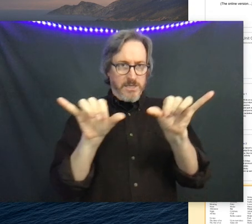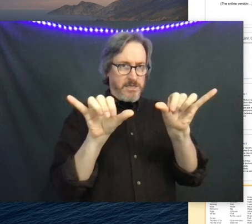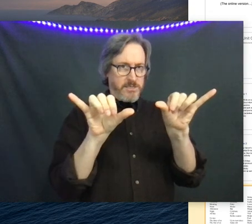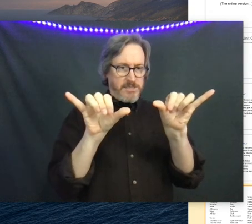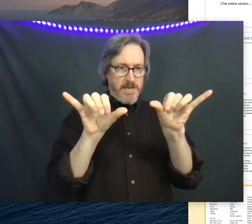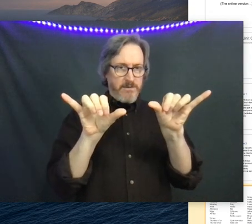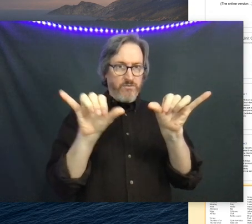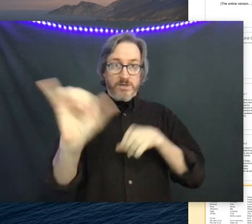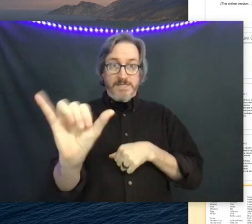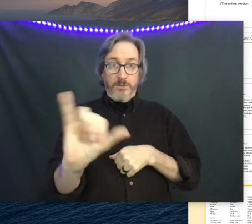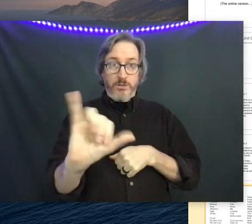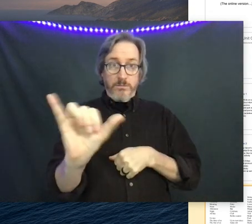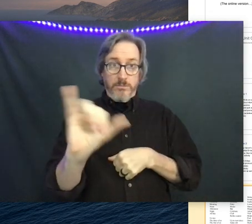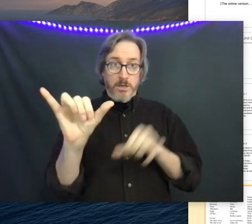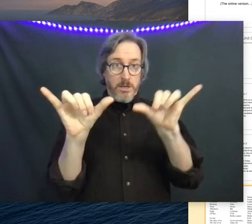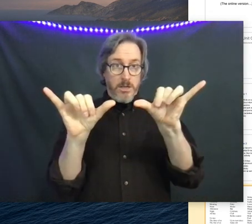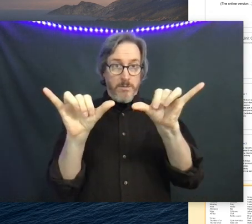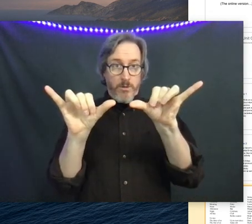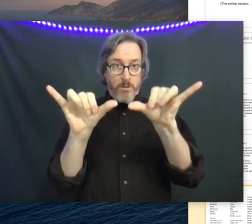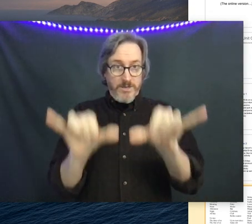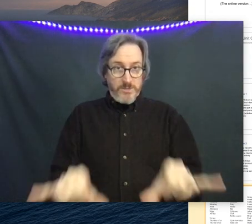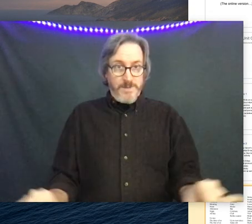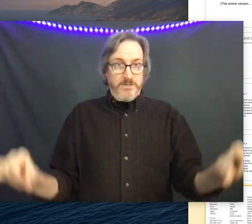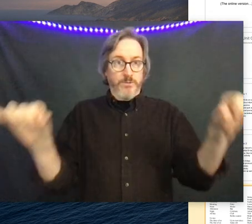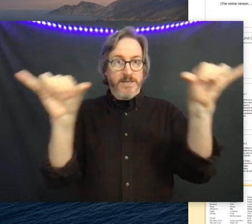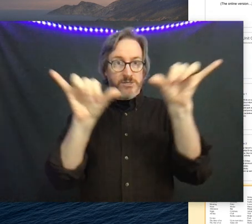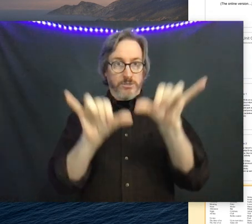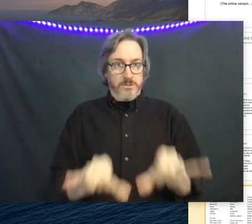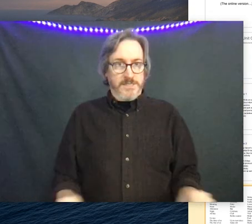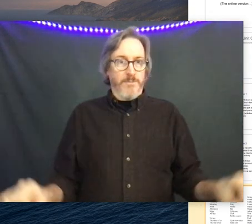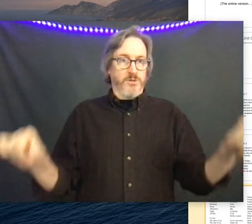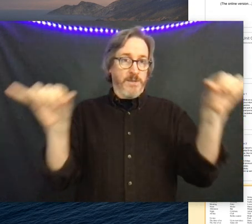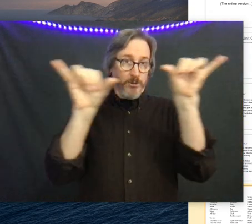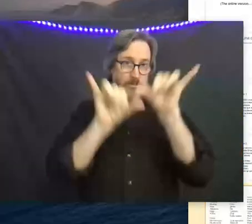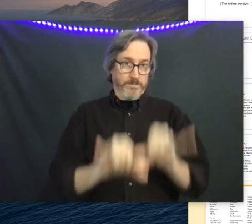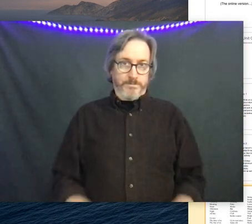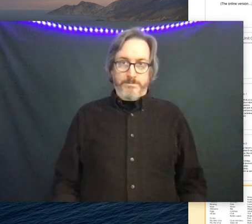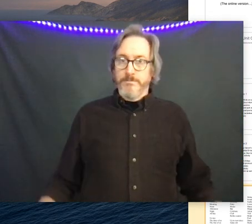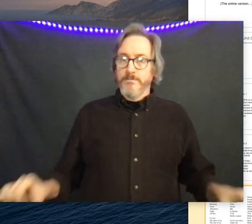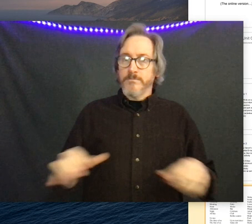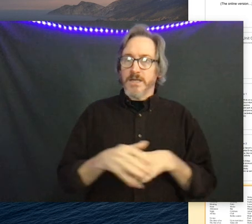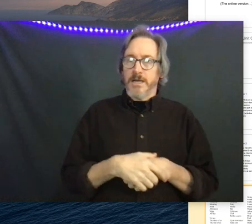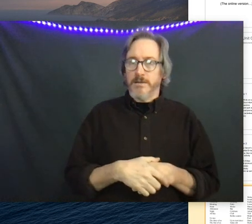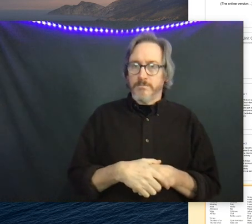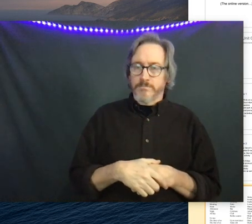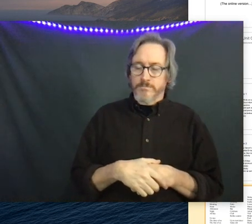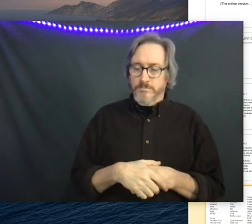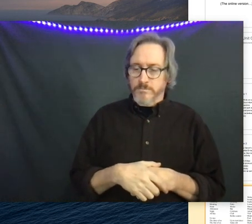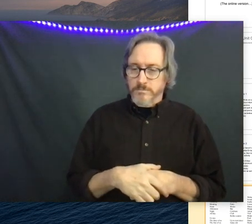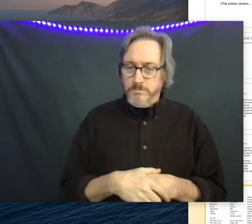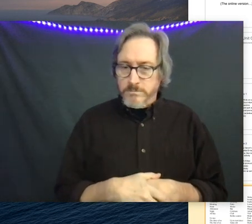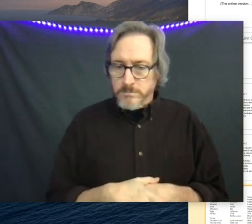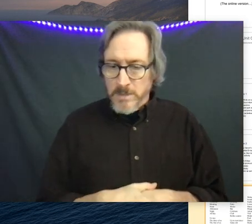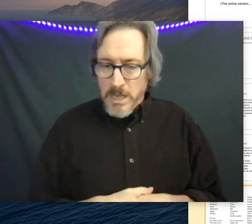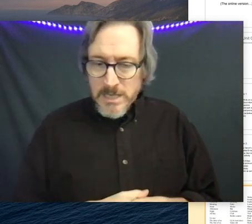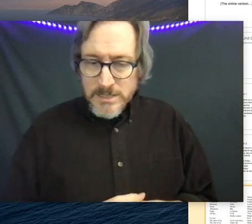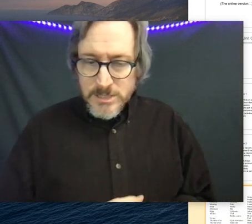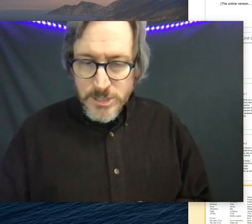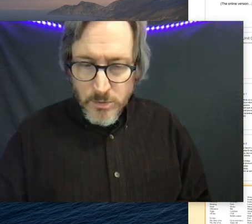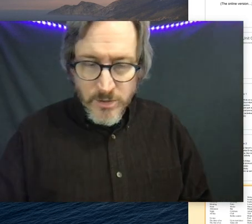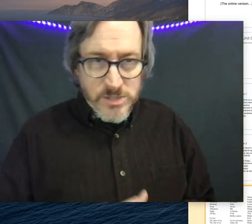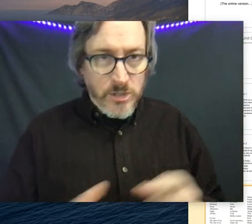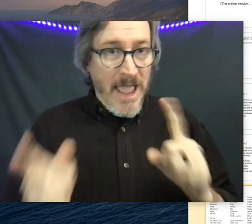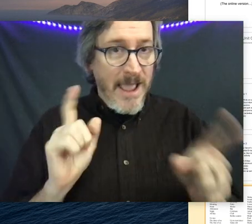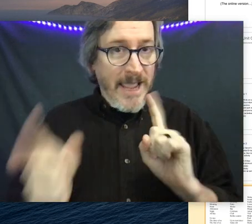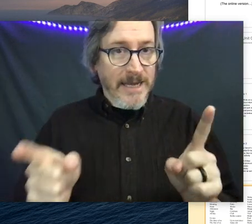It's the sign for similar, but what we do is make 2 big circles, same old, same old.